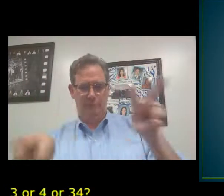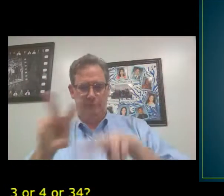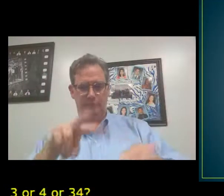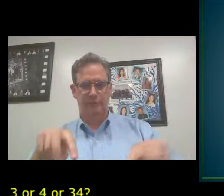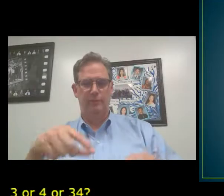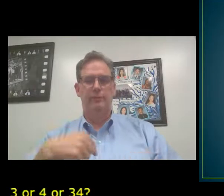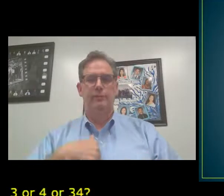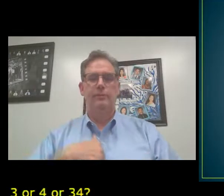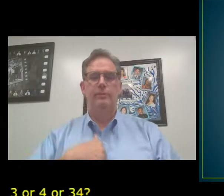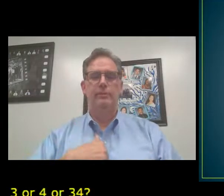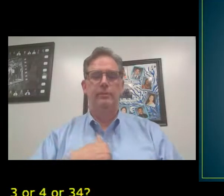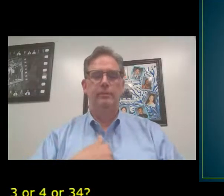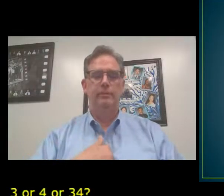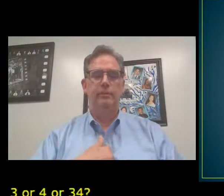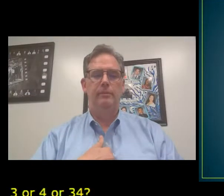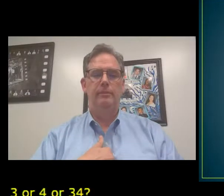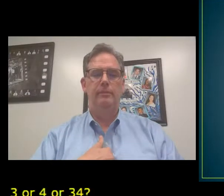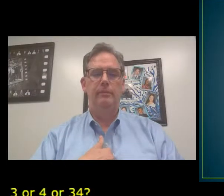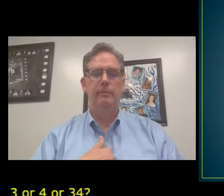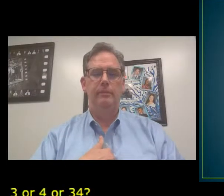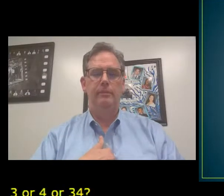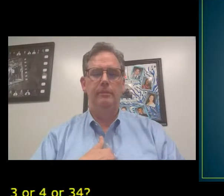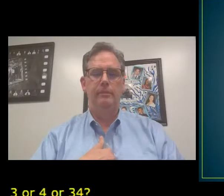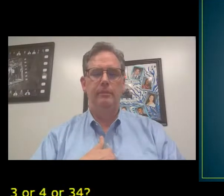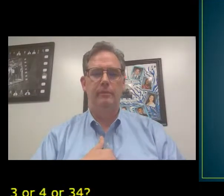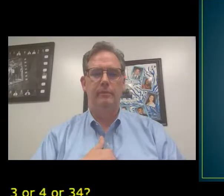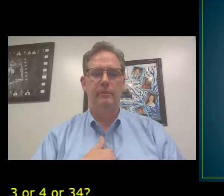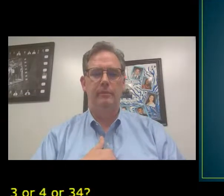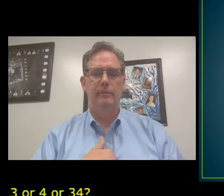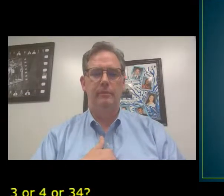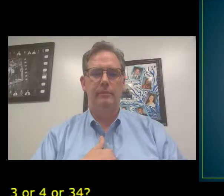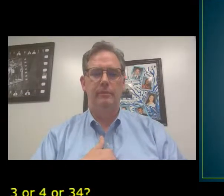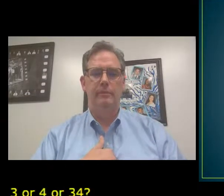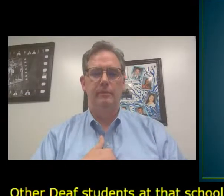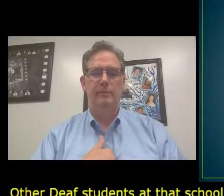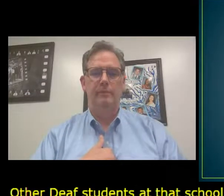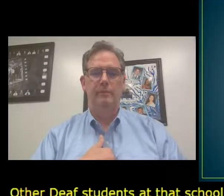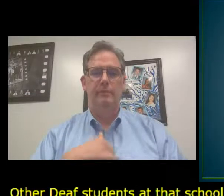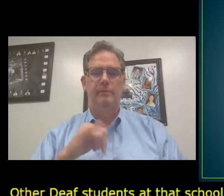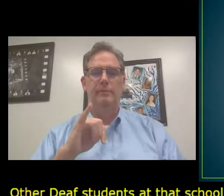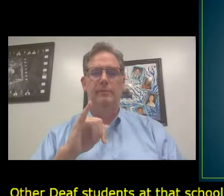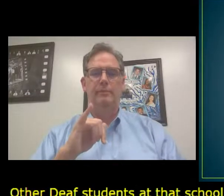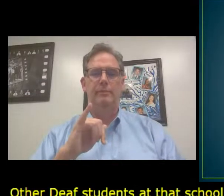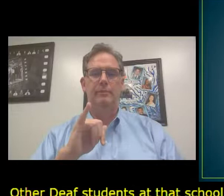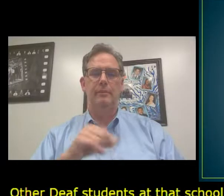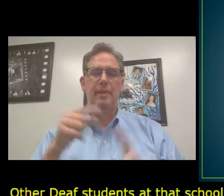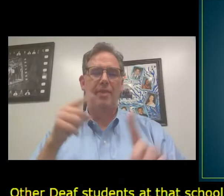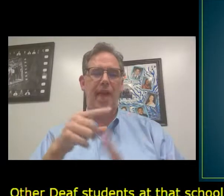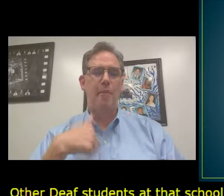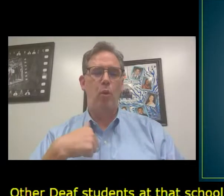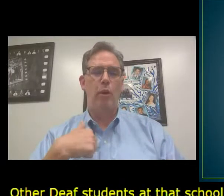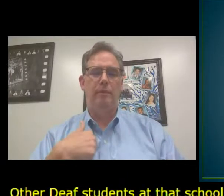My mom decided to send me to go to the classroom and observe what was going on.